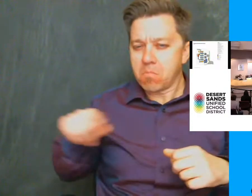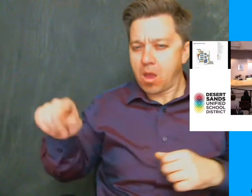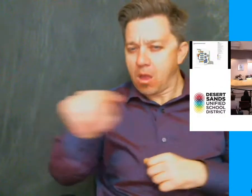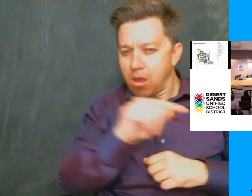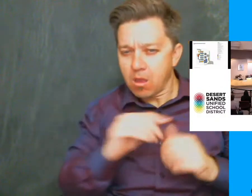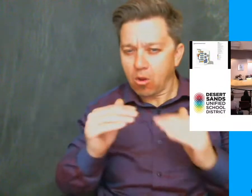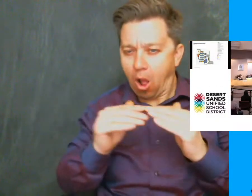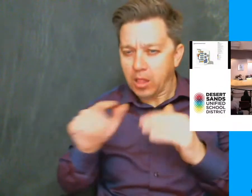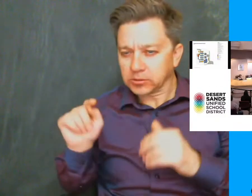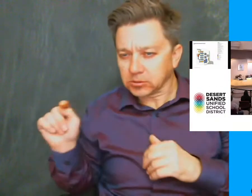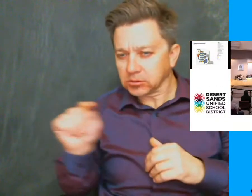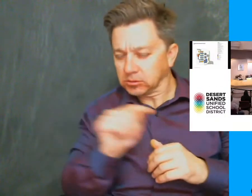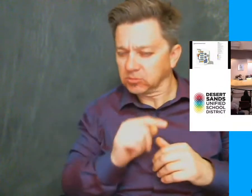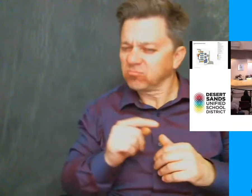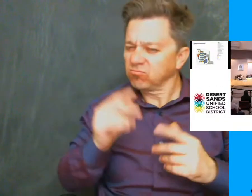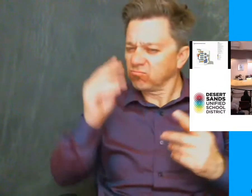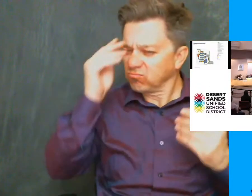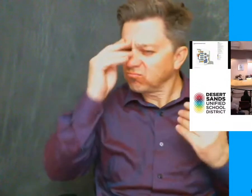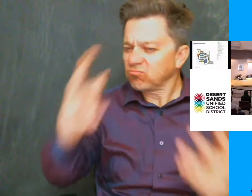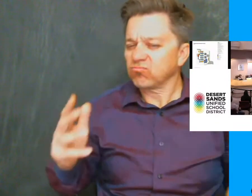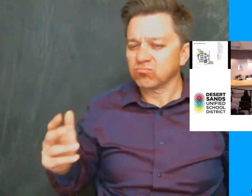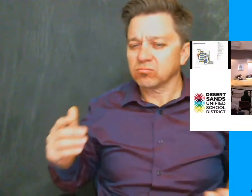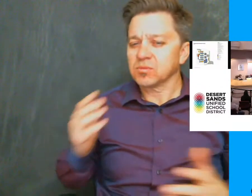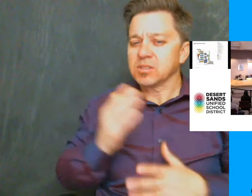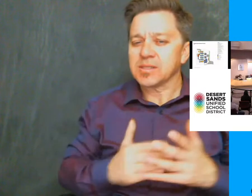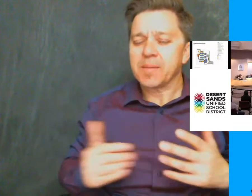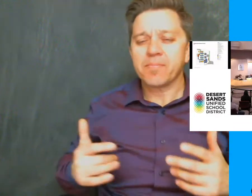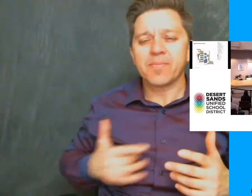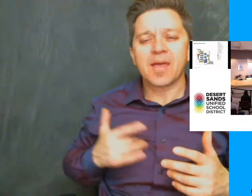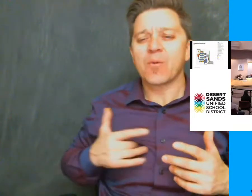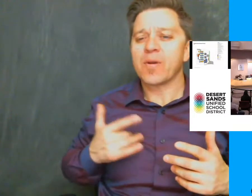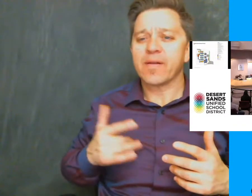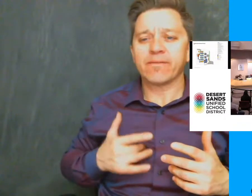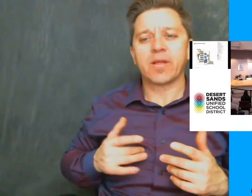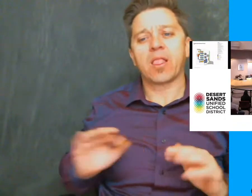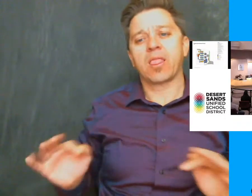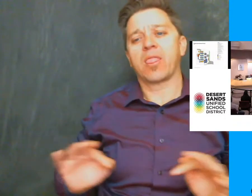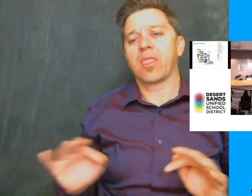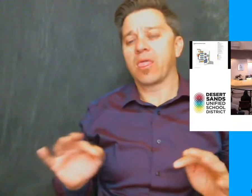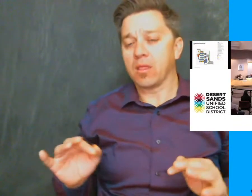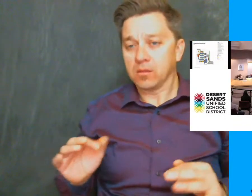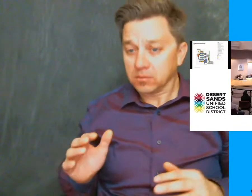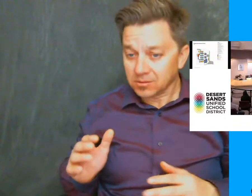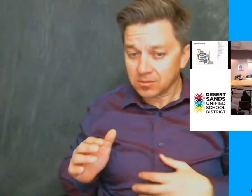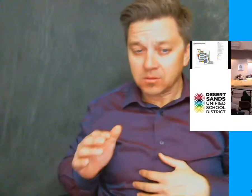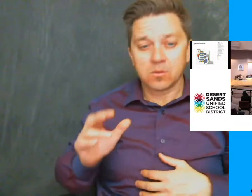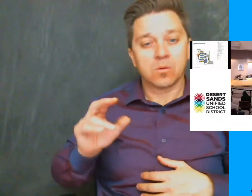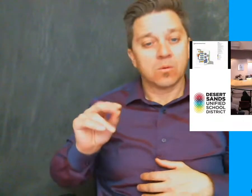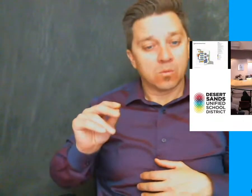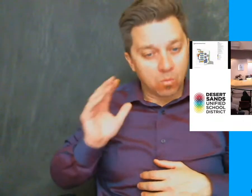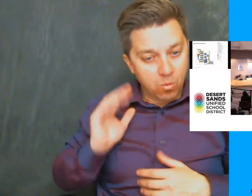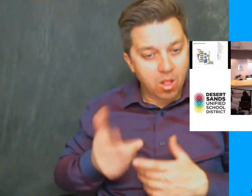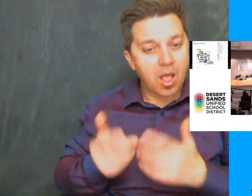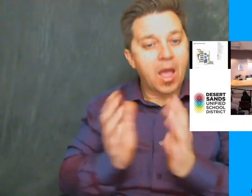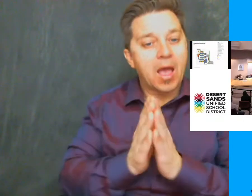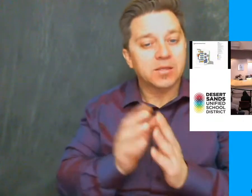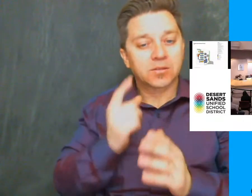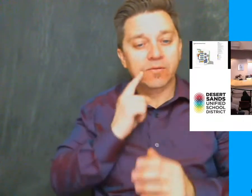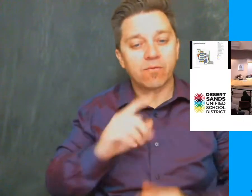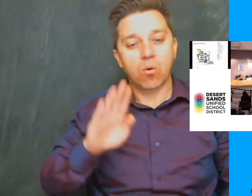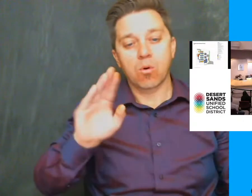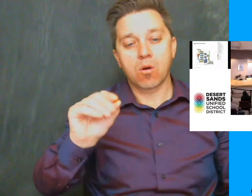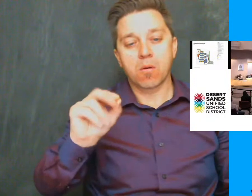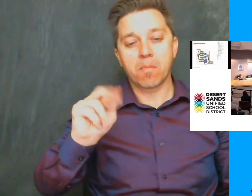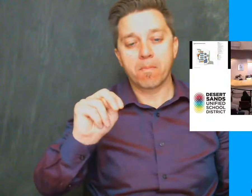and you that there are some things I don't want to be frivolous because we are going to be asking, you know, for a bond and how much this